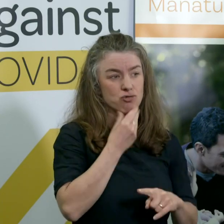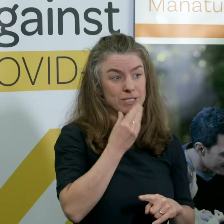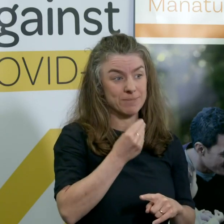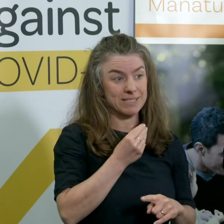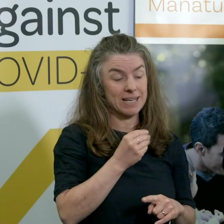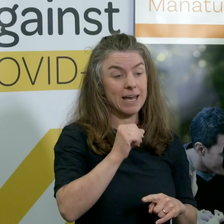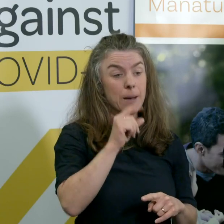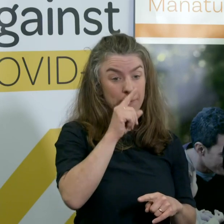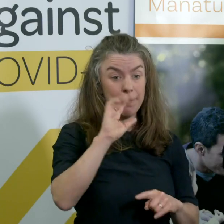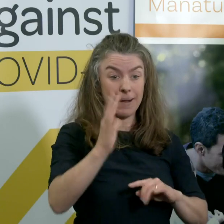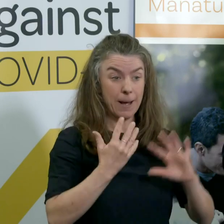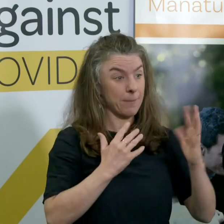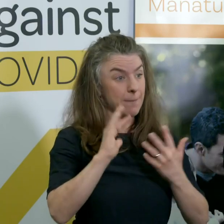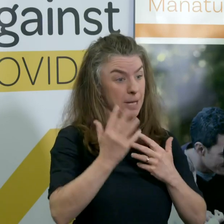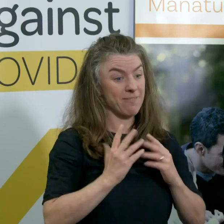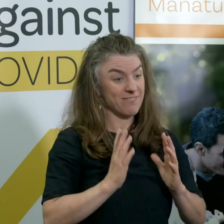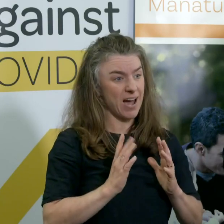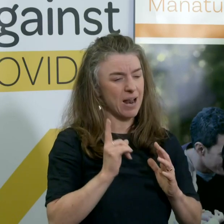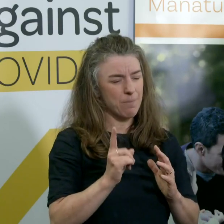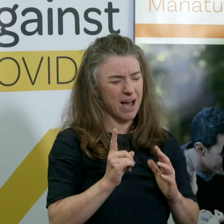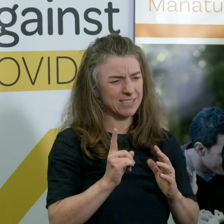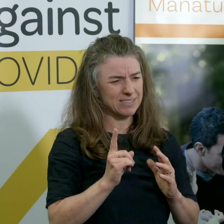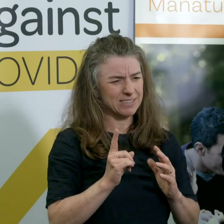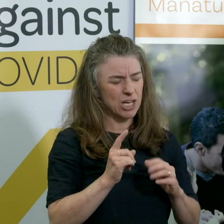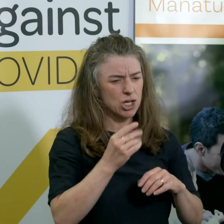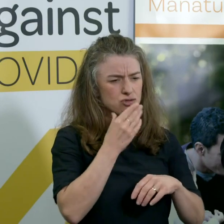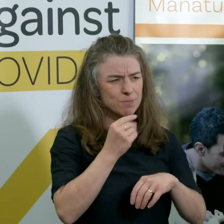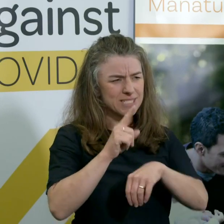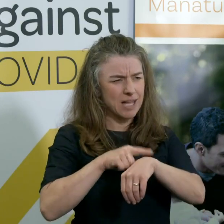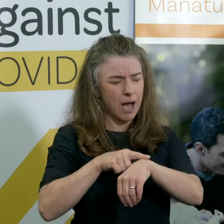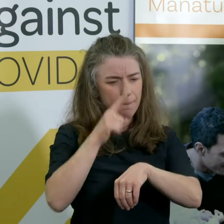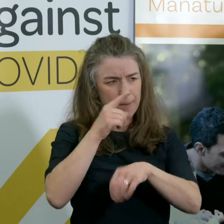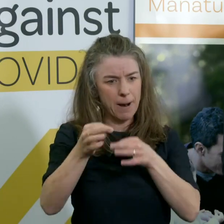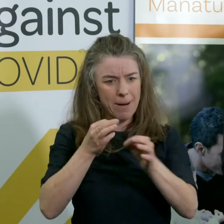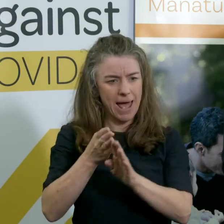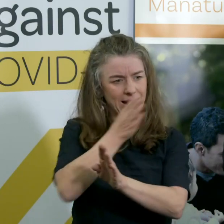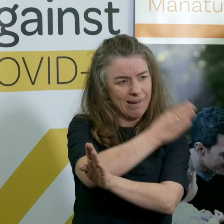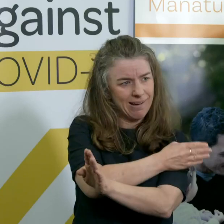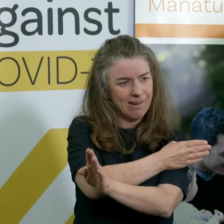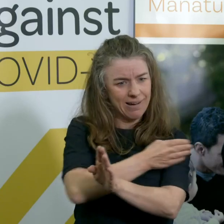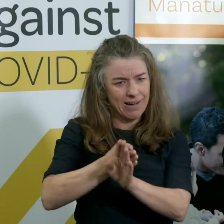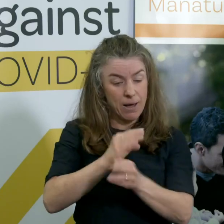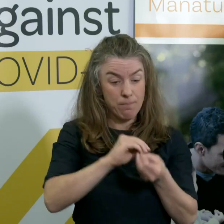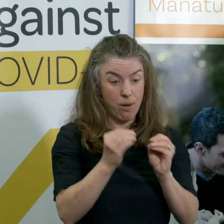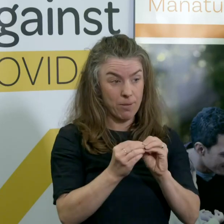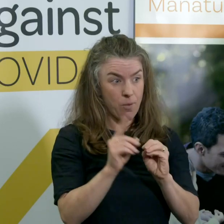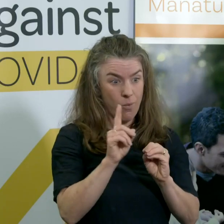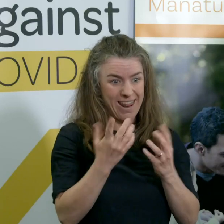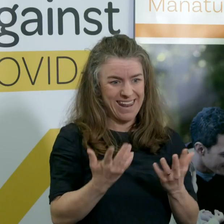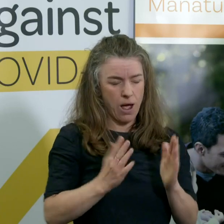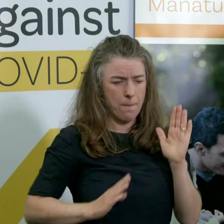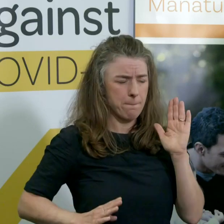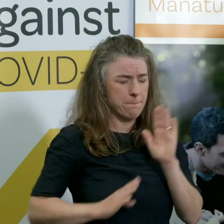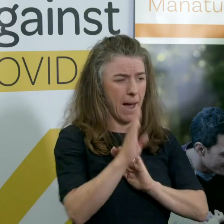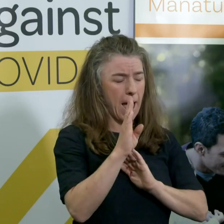volumes, but we plan for a long time for Christmas. The issue here is that it's arrived and it's